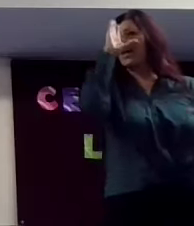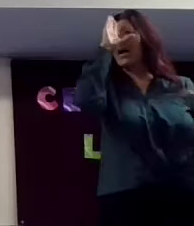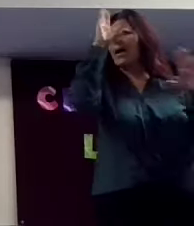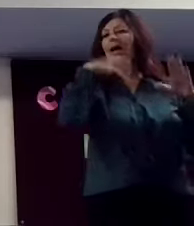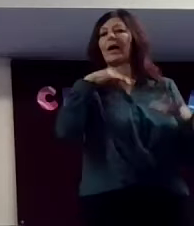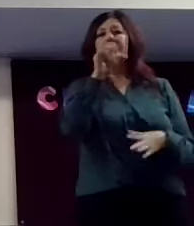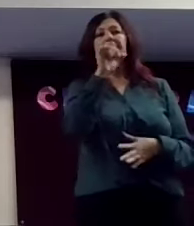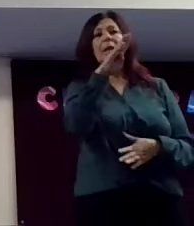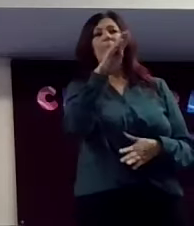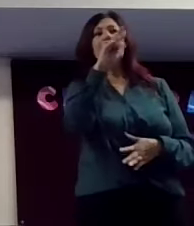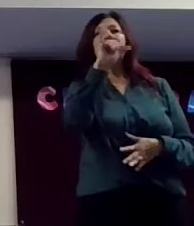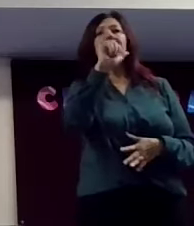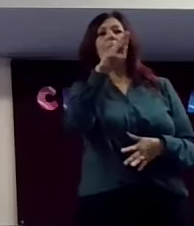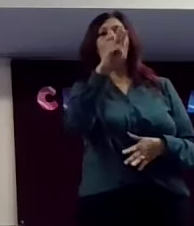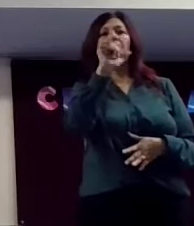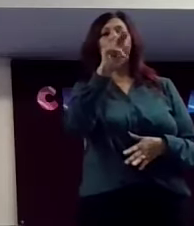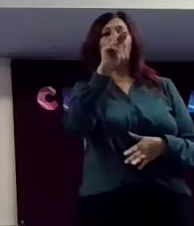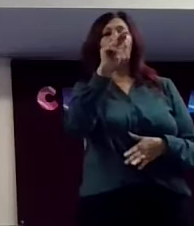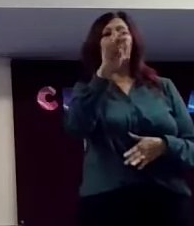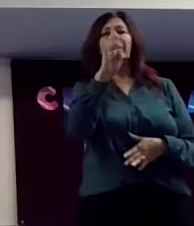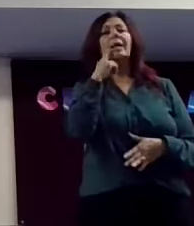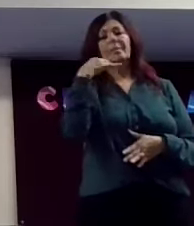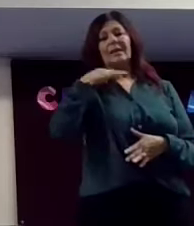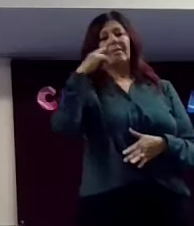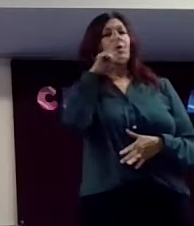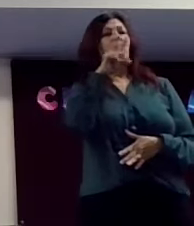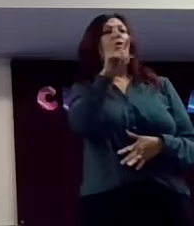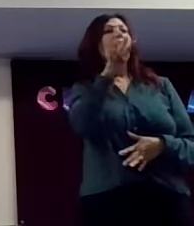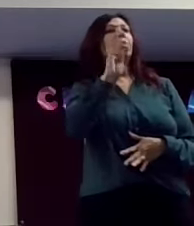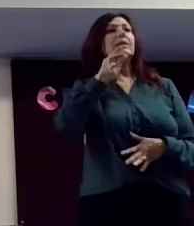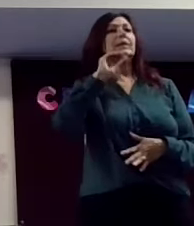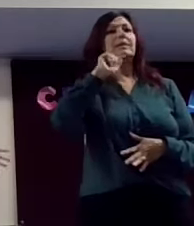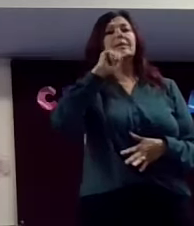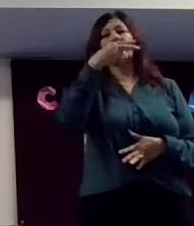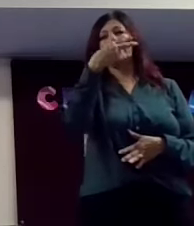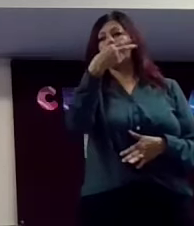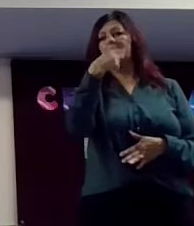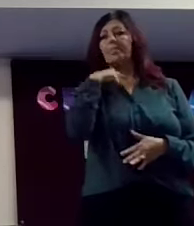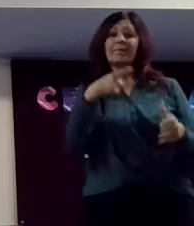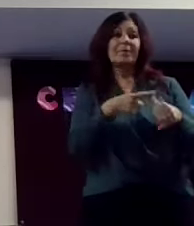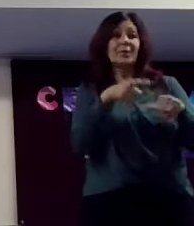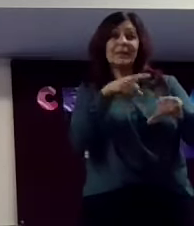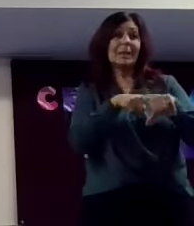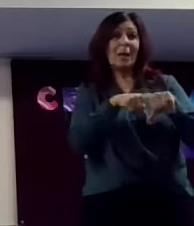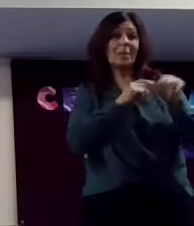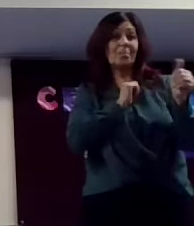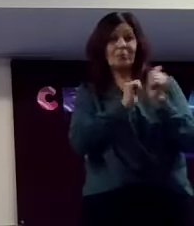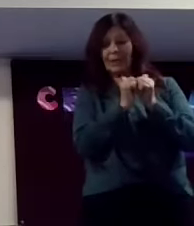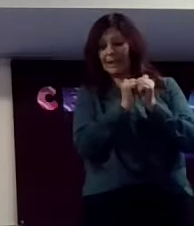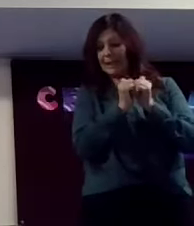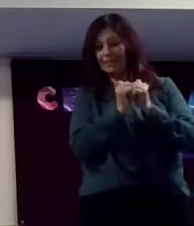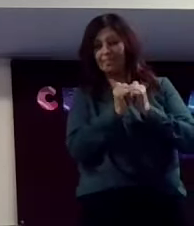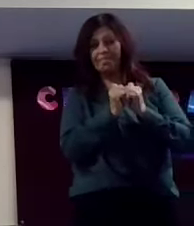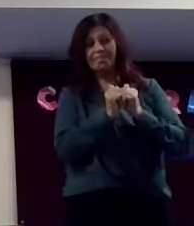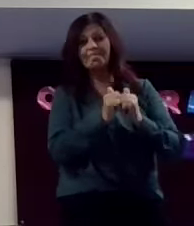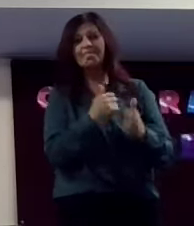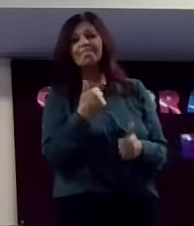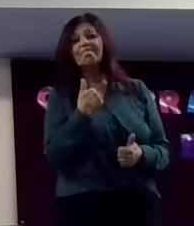Hi, I'm Deb Kilborn. I'm actually a candidate for the 146th. This is my first time running.